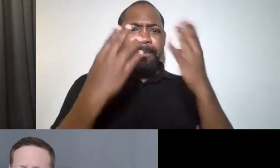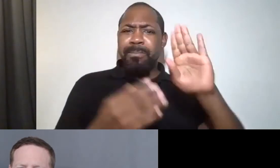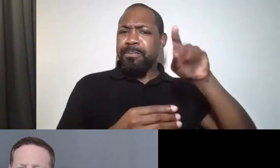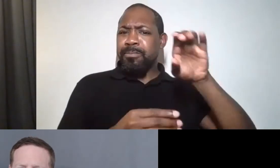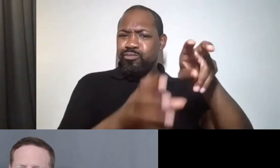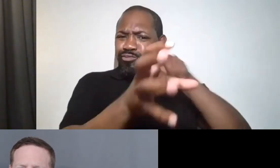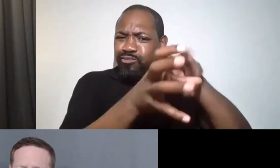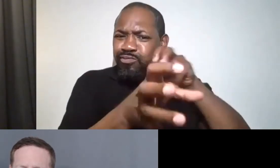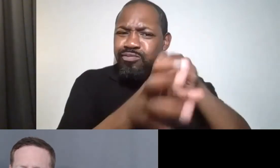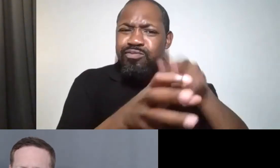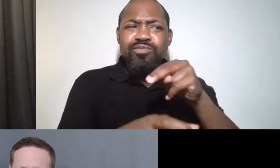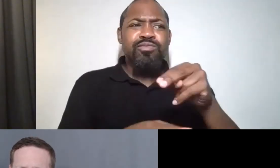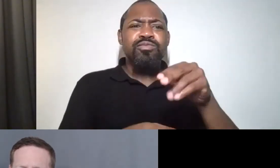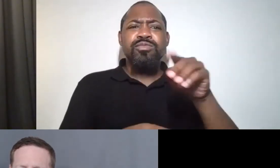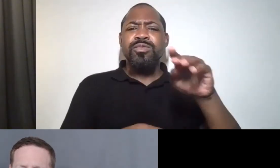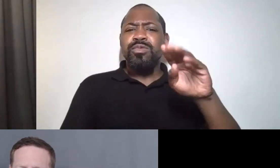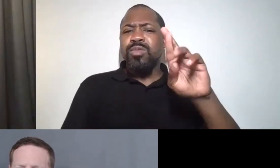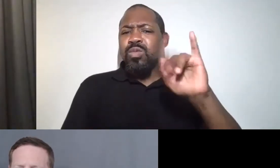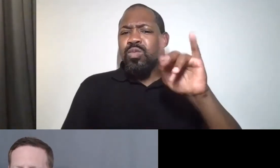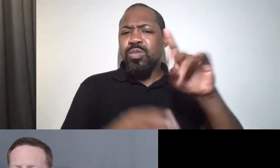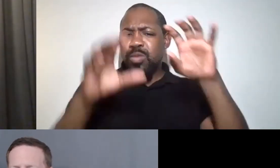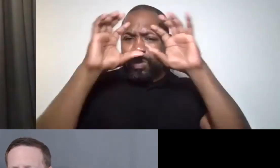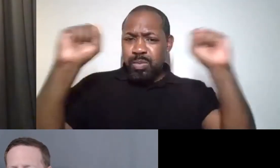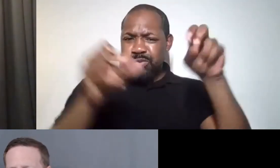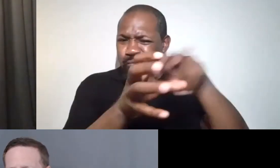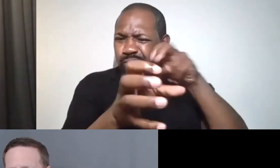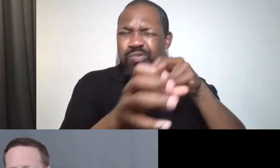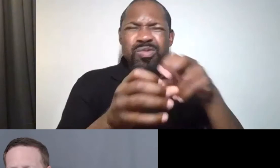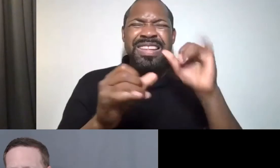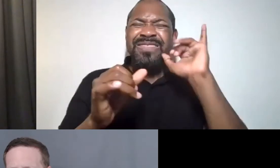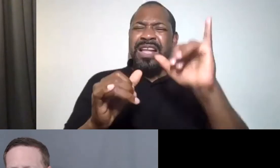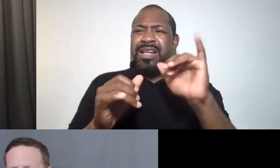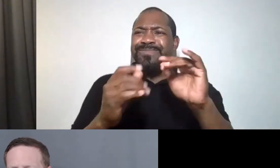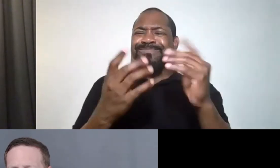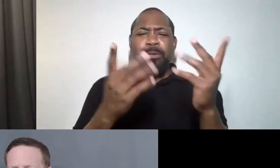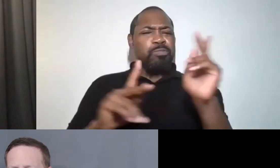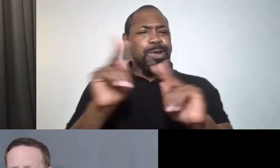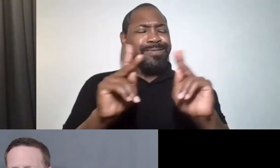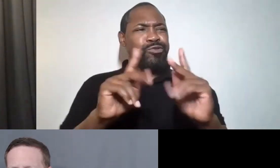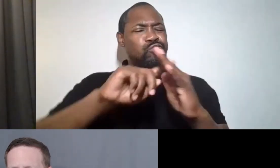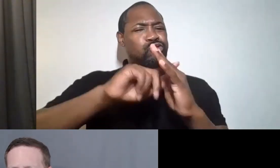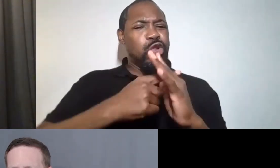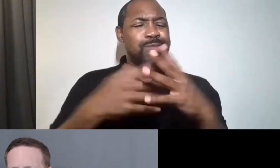there's a lot of negativity. What happened at the Registry of Interpreters for the Deaf, the board,